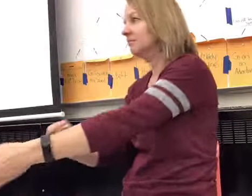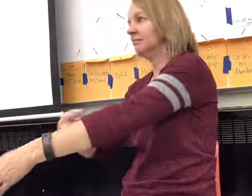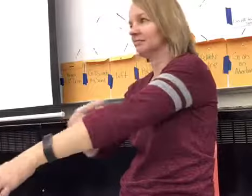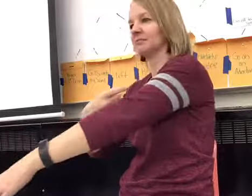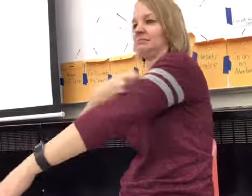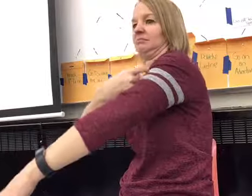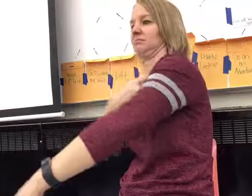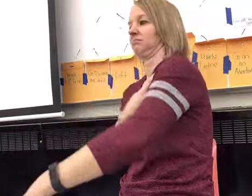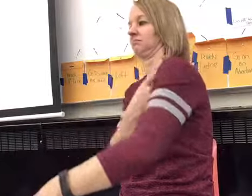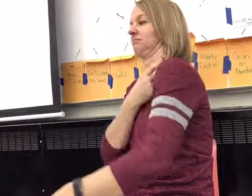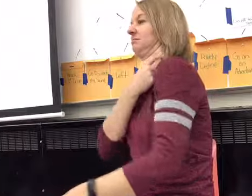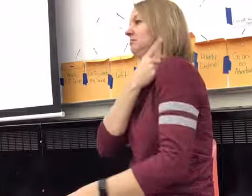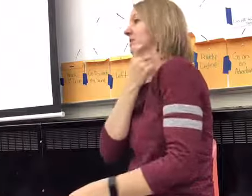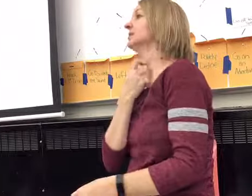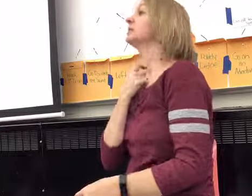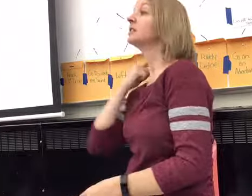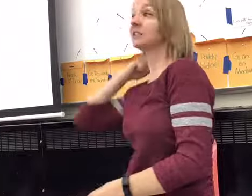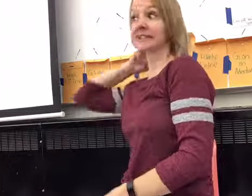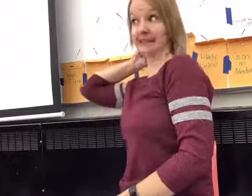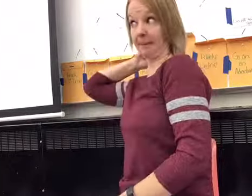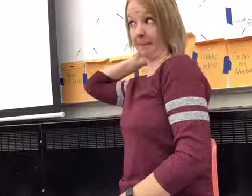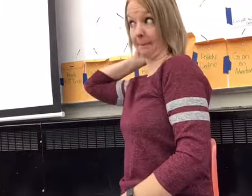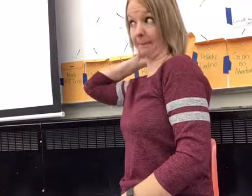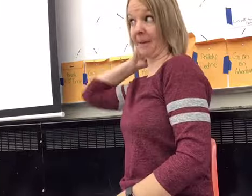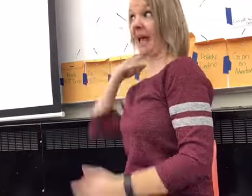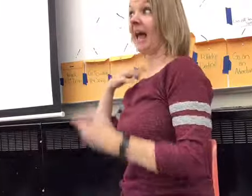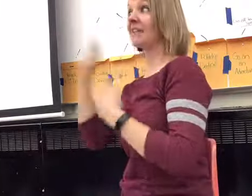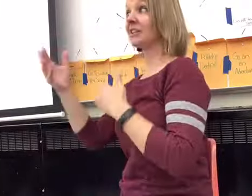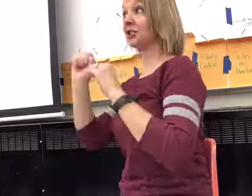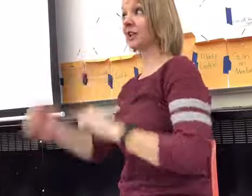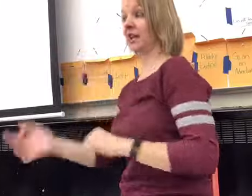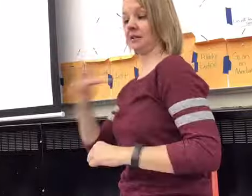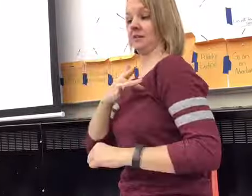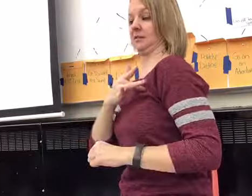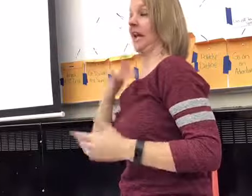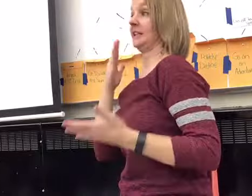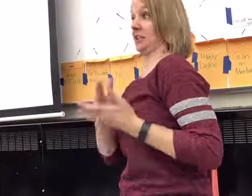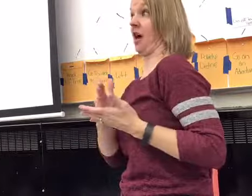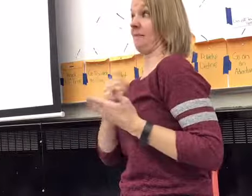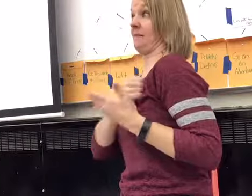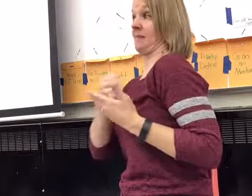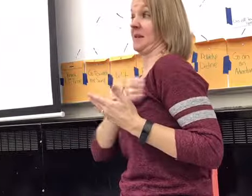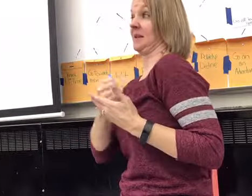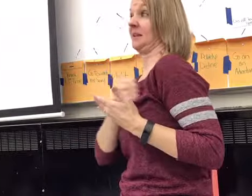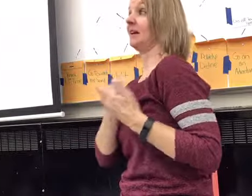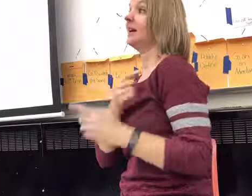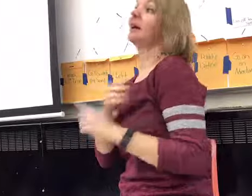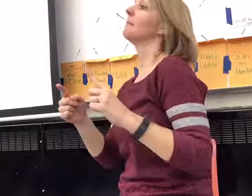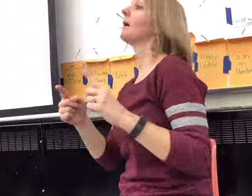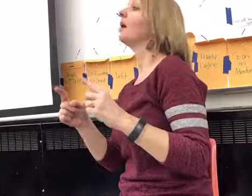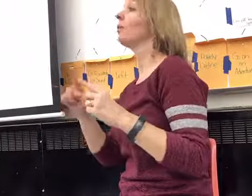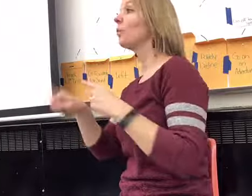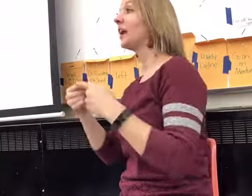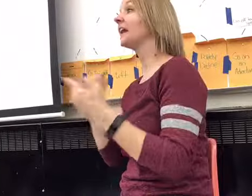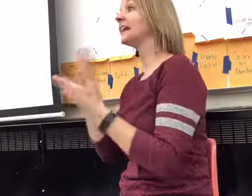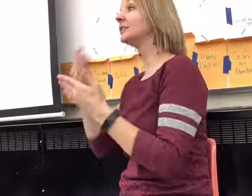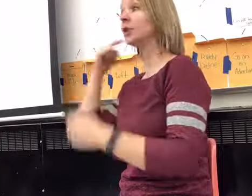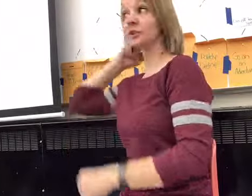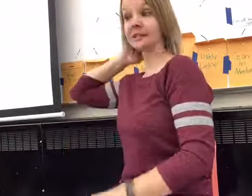into your brainstem. Eventually it can also go into your heart and actually stop your heart from beating. But as it goes into your brainstem, you actually go and get